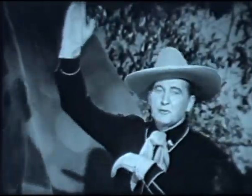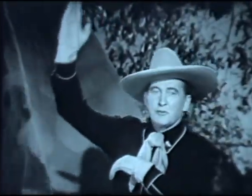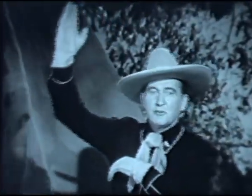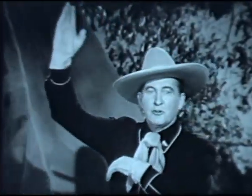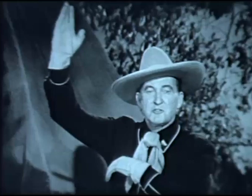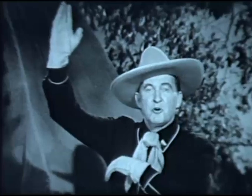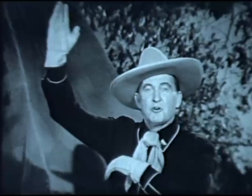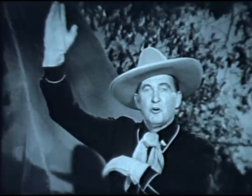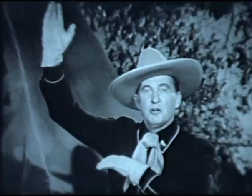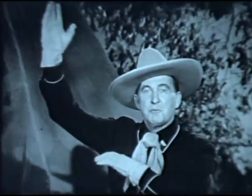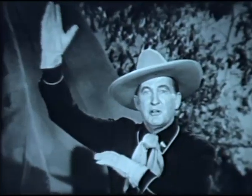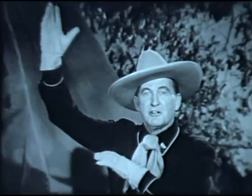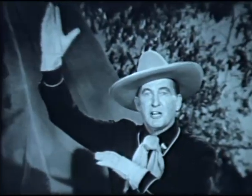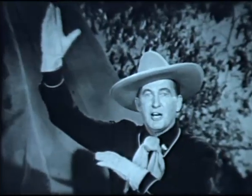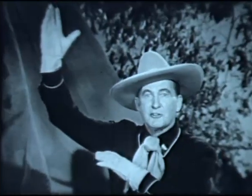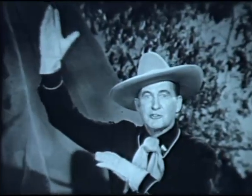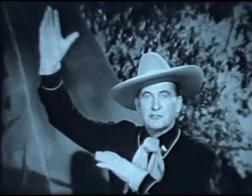through the smoke hole up there in the lodge.